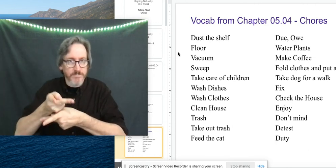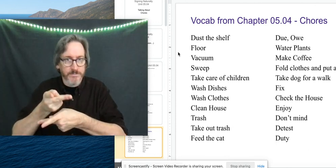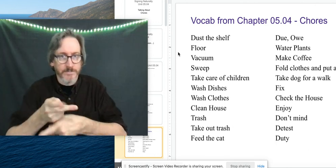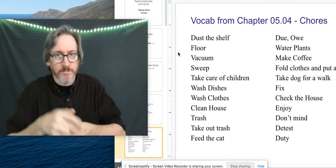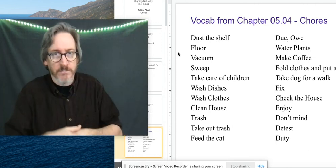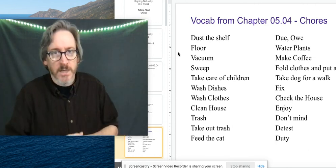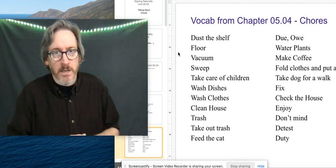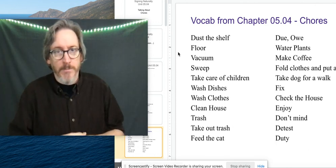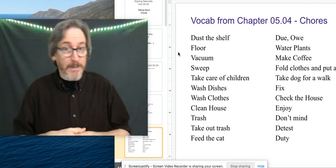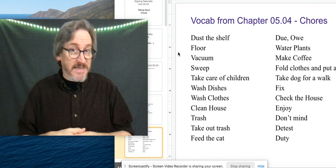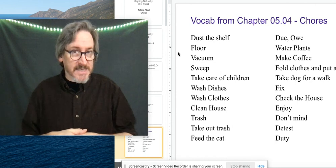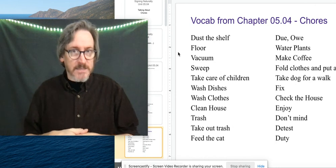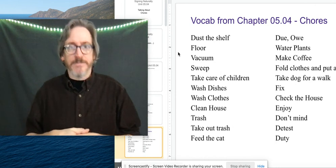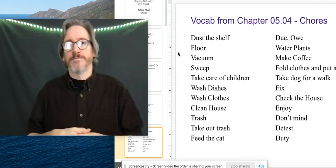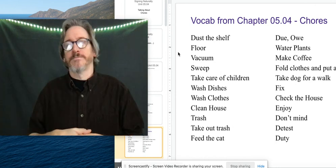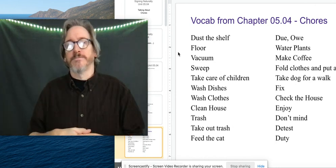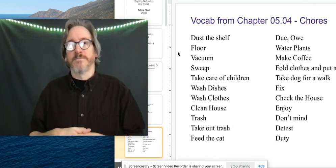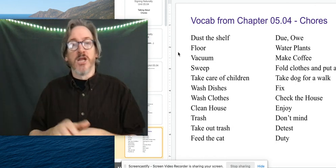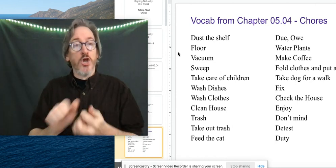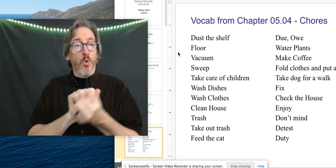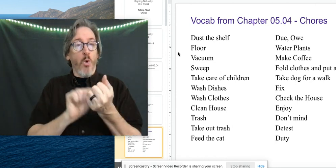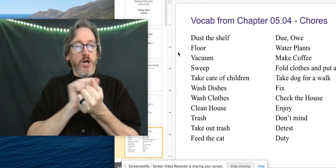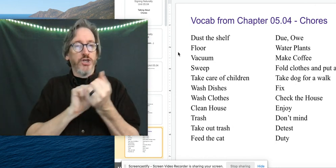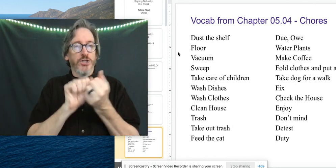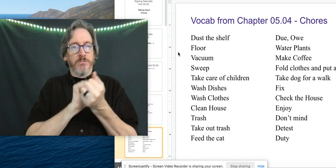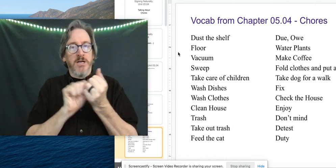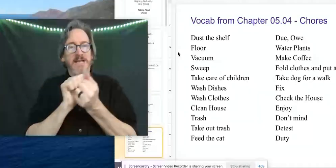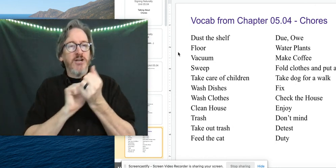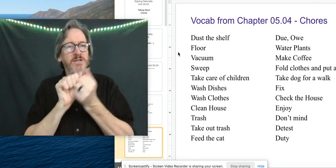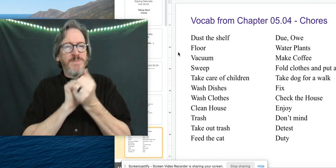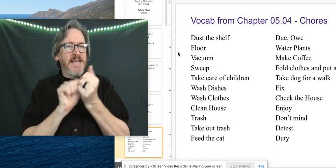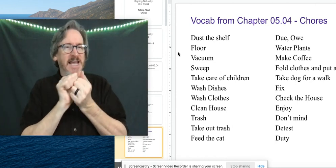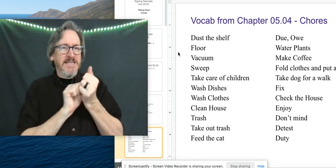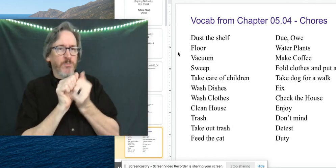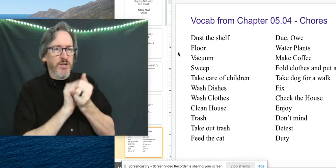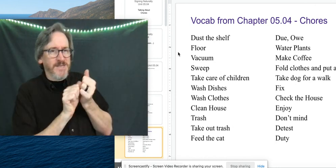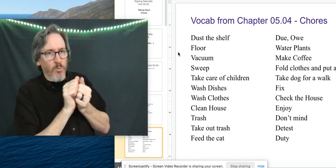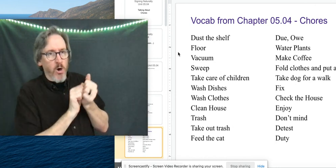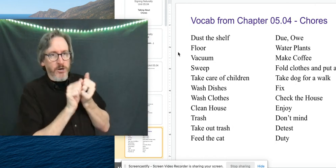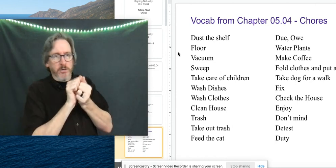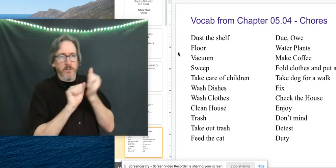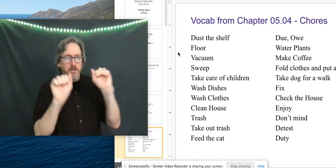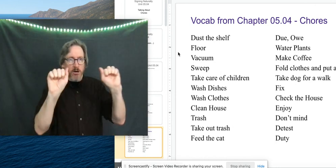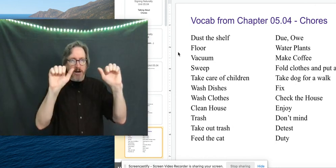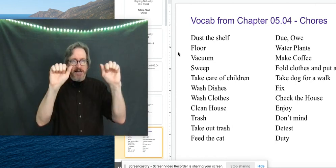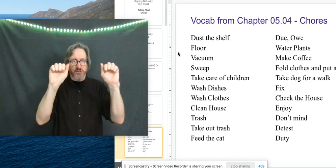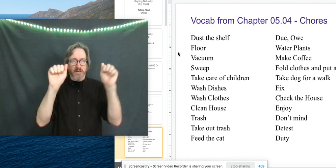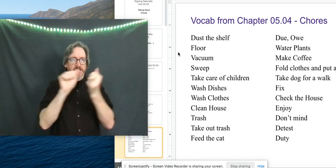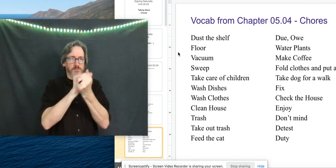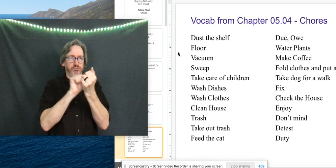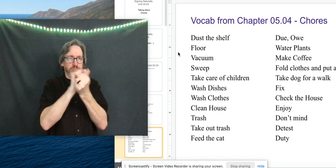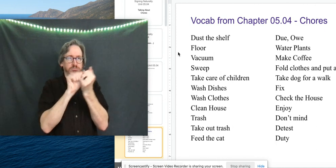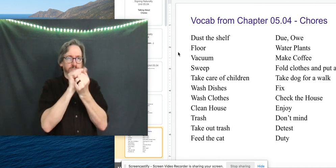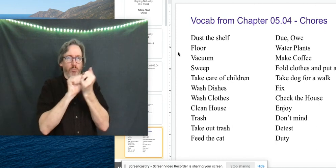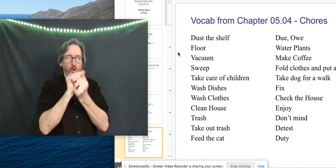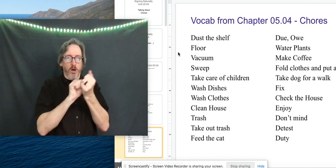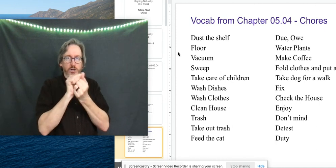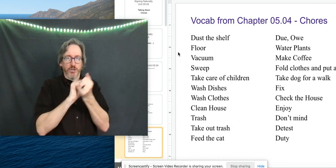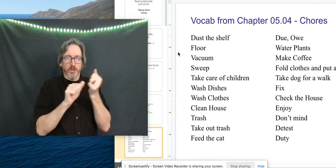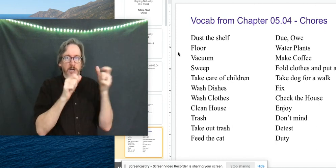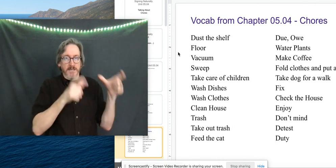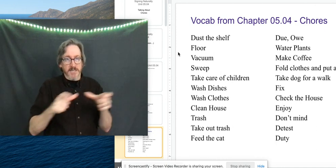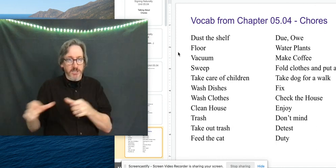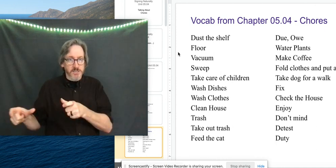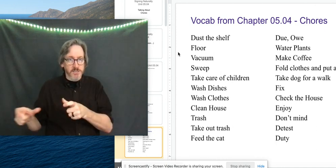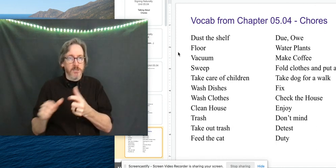of. Babysit. Wash. Generally speaking, anytime we're using water, our hands are like this.